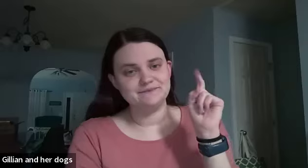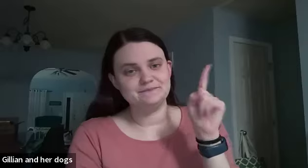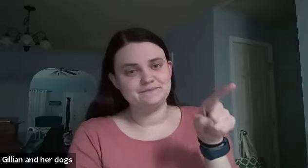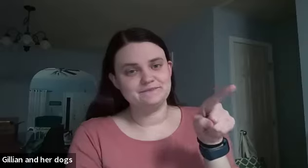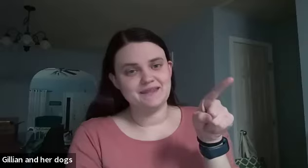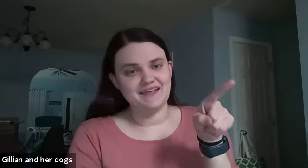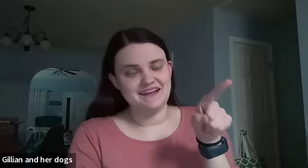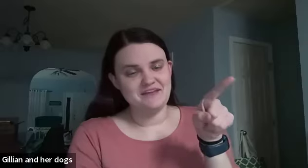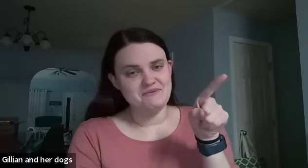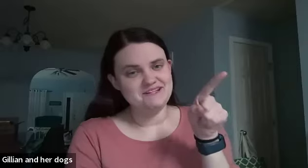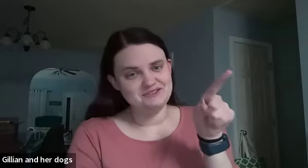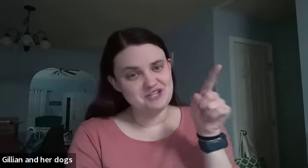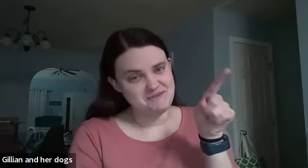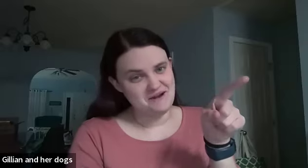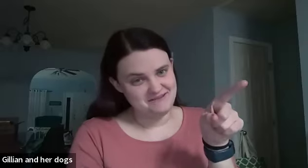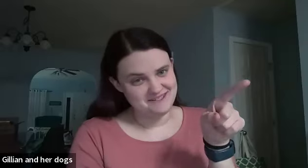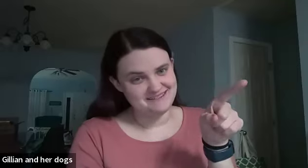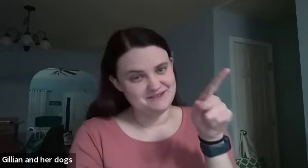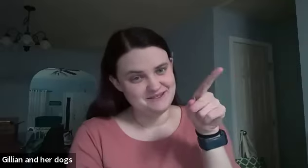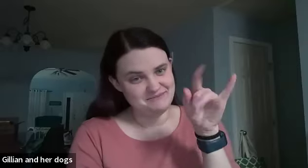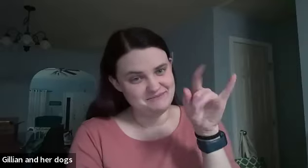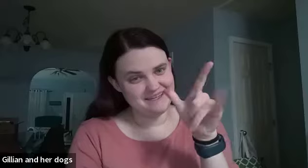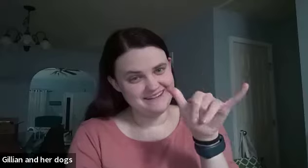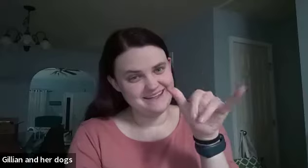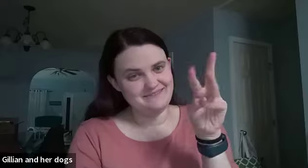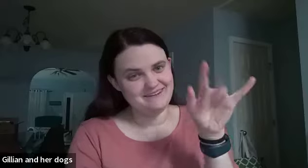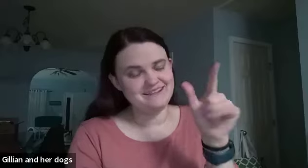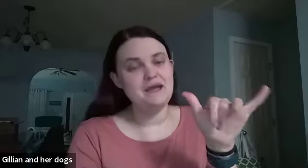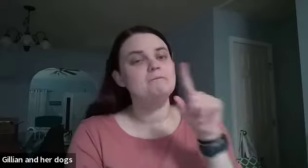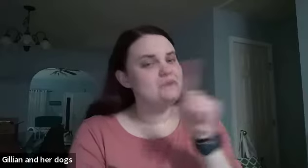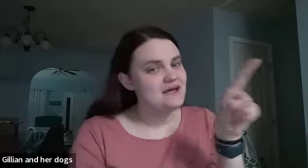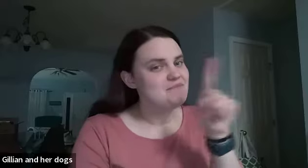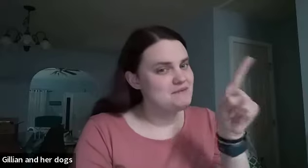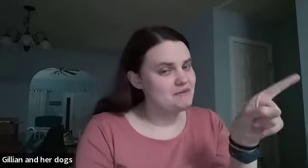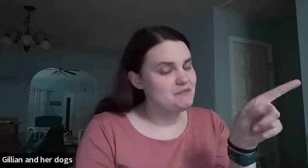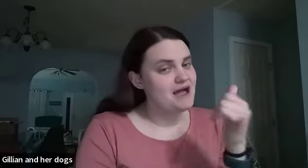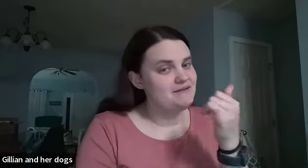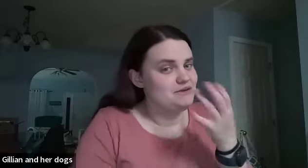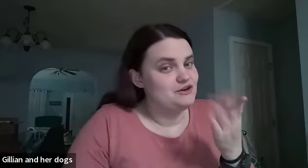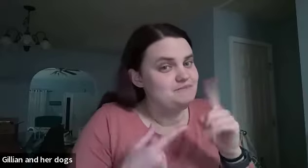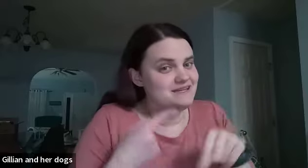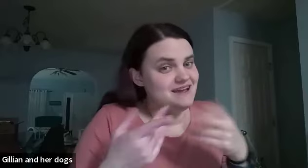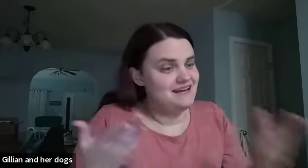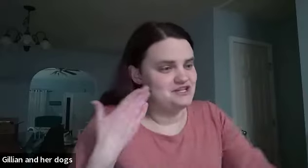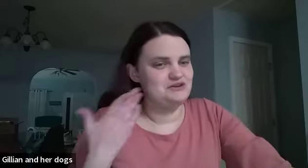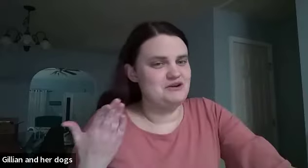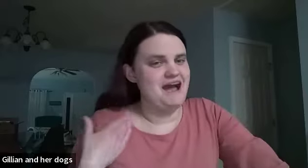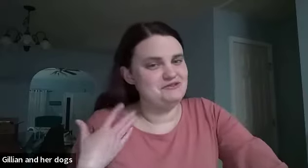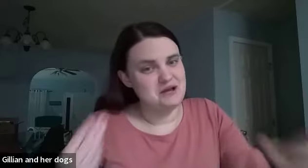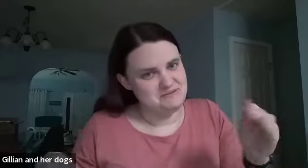See. Now that one we don't shop at often, so it's like Piggly Wiggly. But but there could be a sign, and I just don't know. I don't shop at